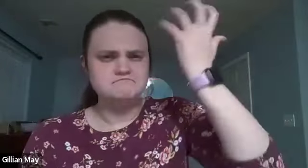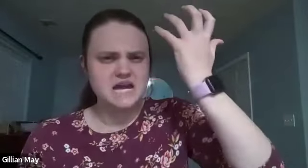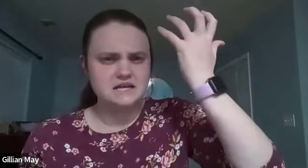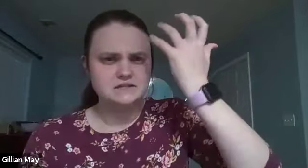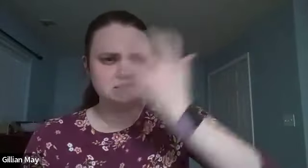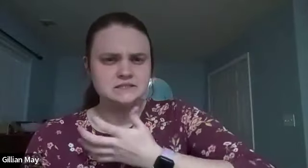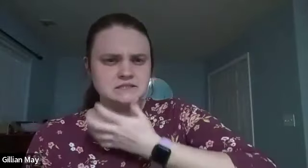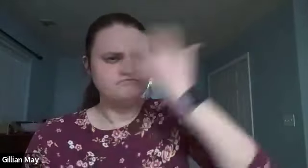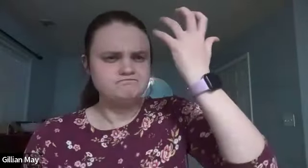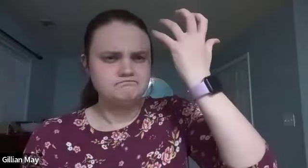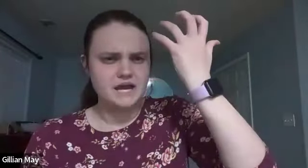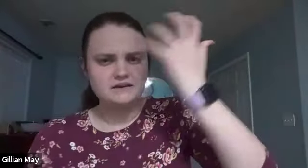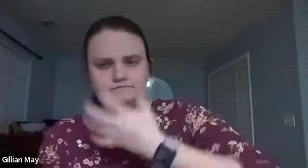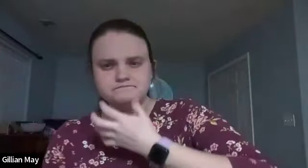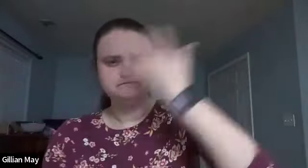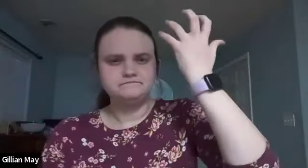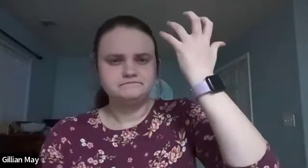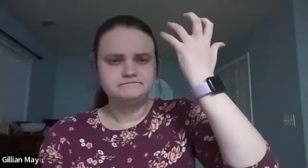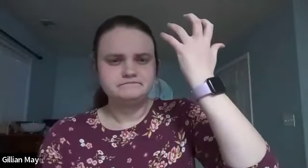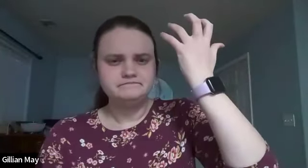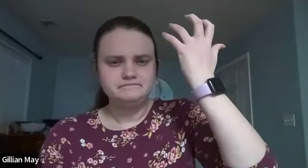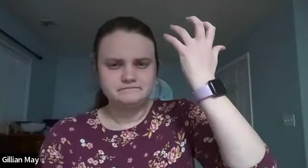Mad. Mad.